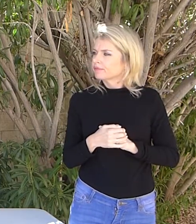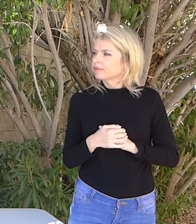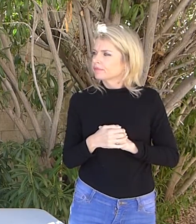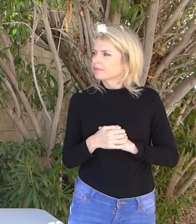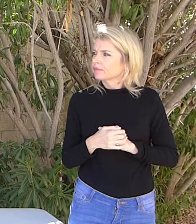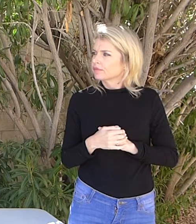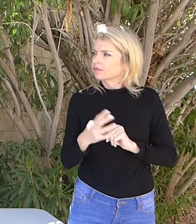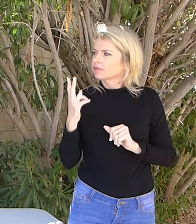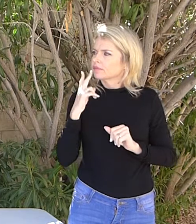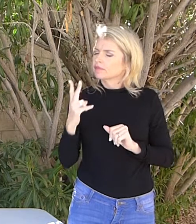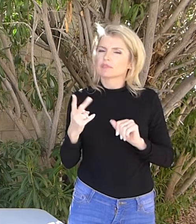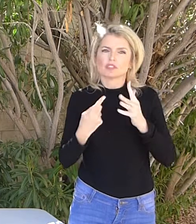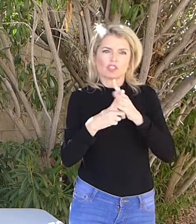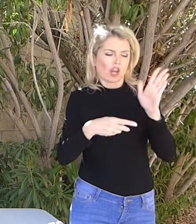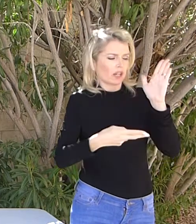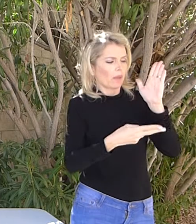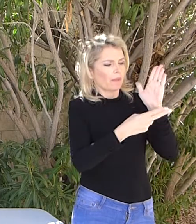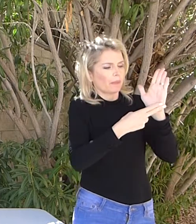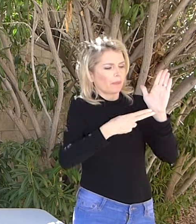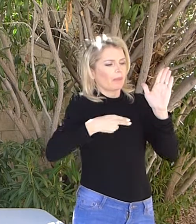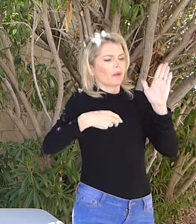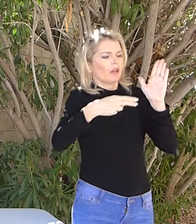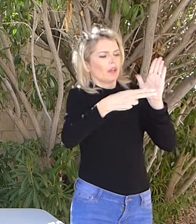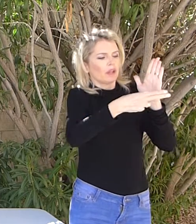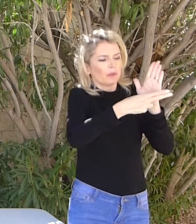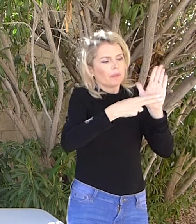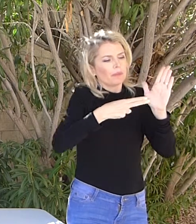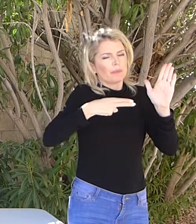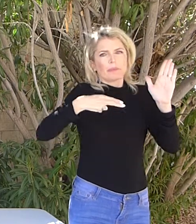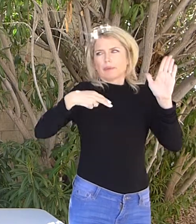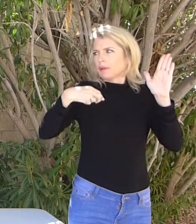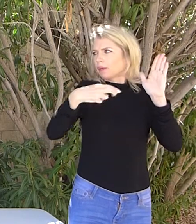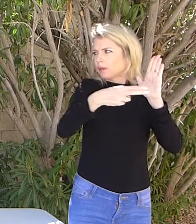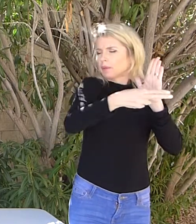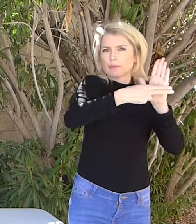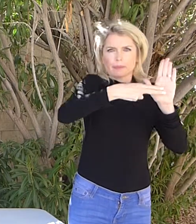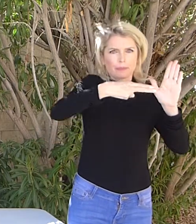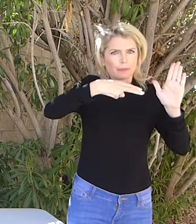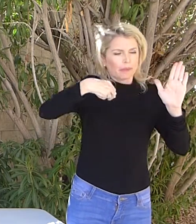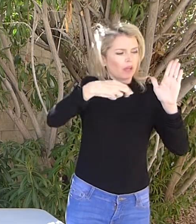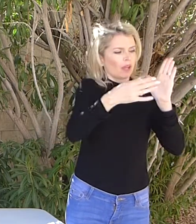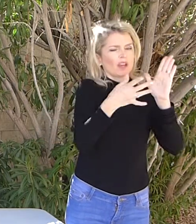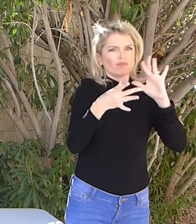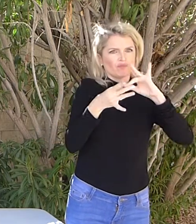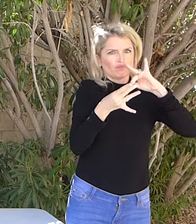Okay, and you can see how I'm kind of bringing it down. I'm going to dip in a little water.